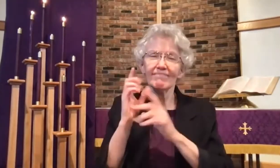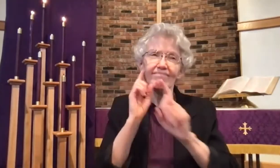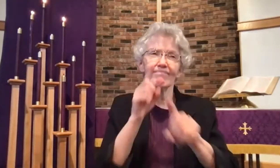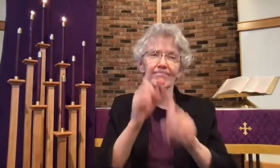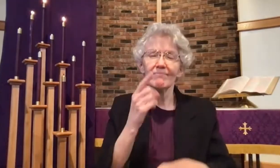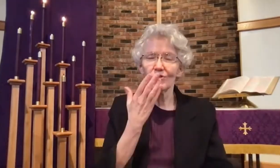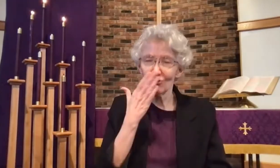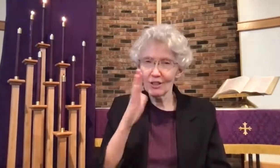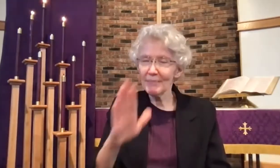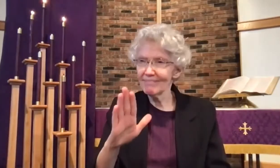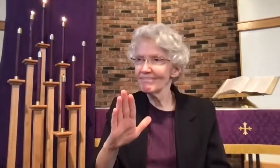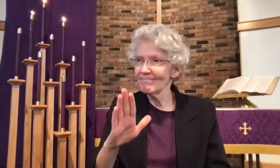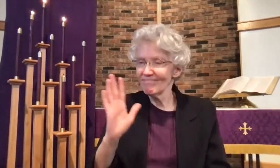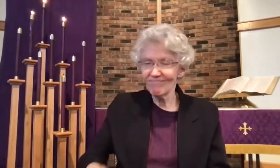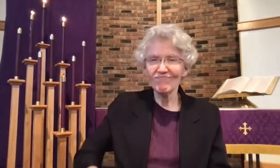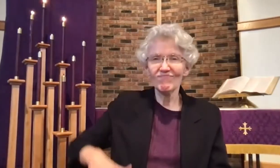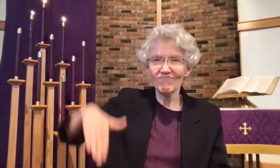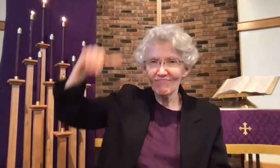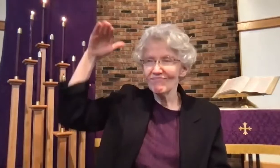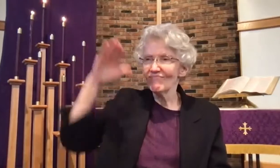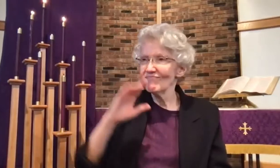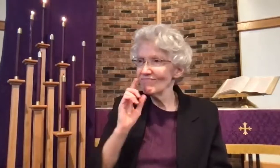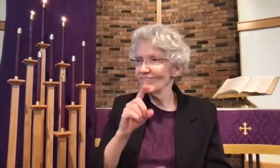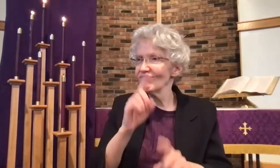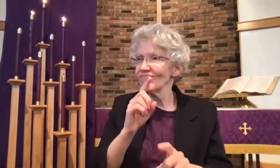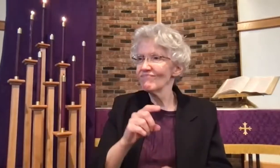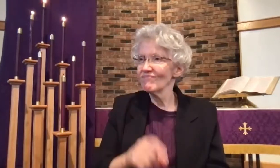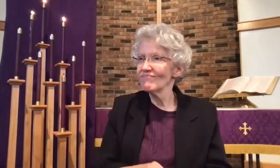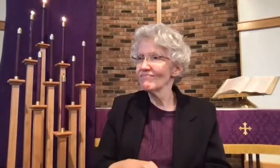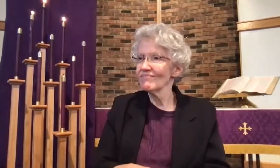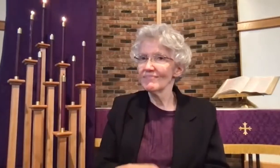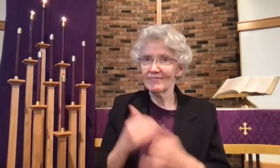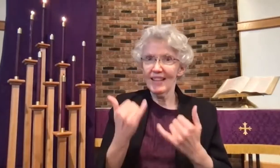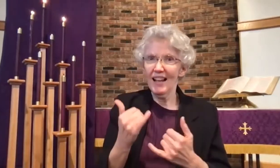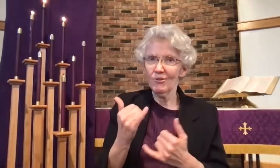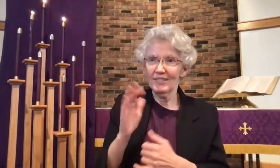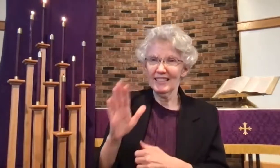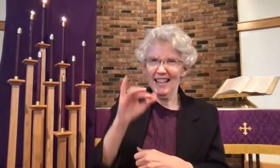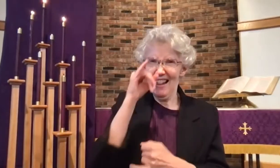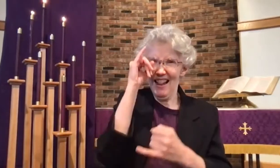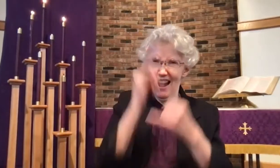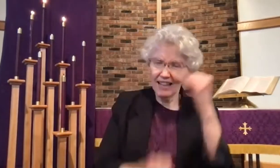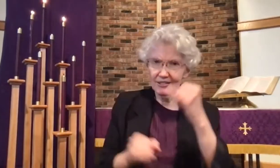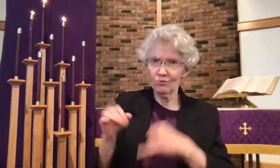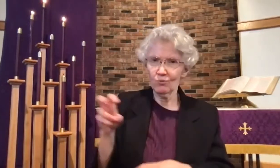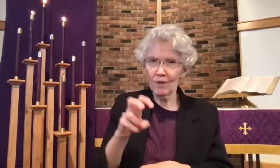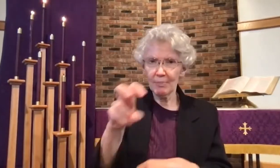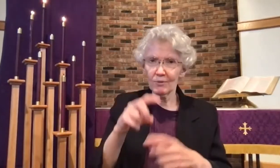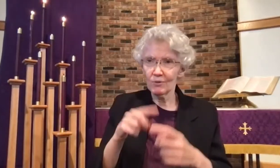is that there were many times that Jesus had gone into Jerusalem throughout his life, and yet this was going to